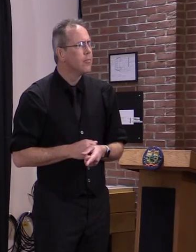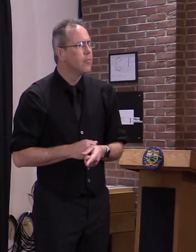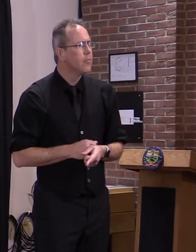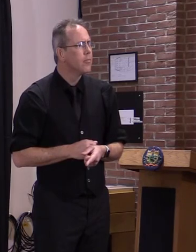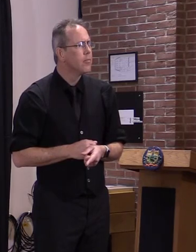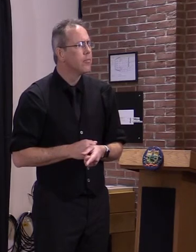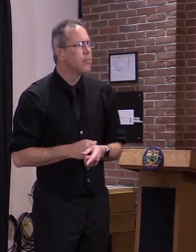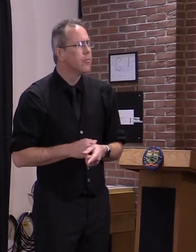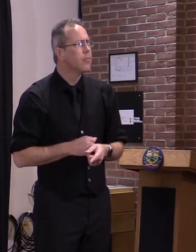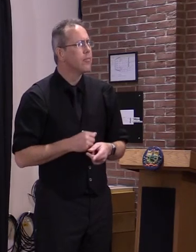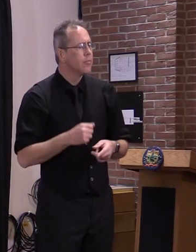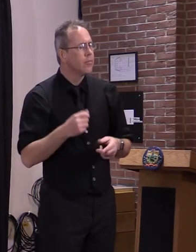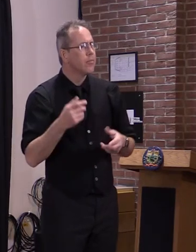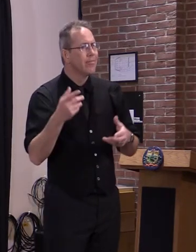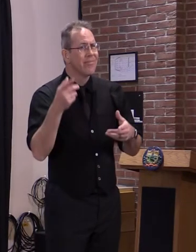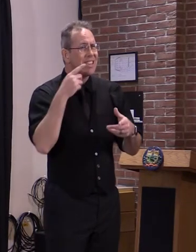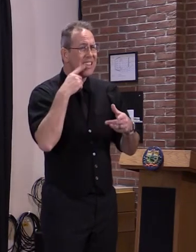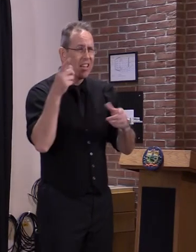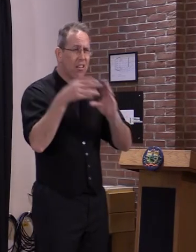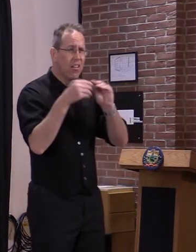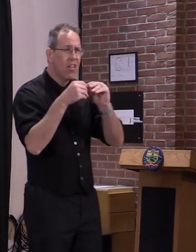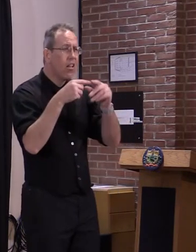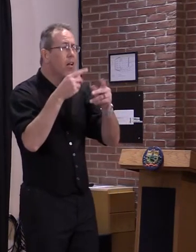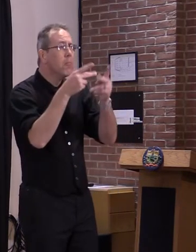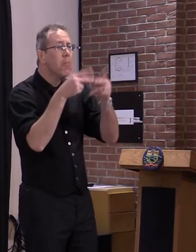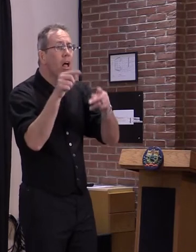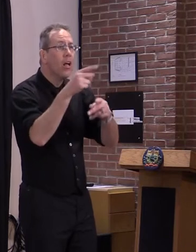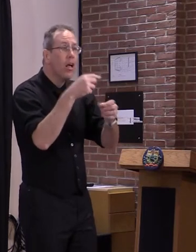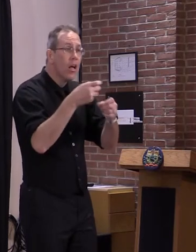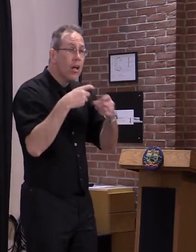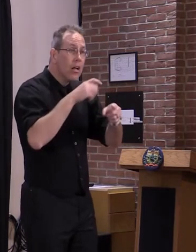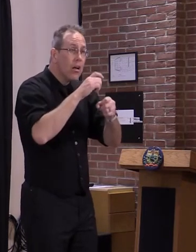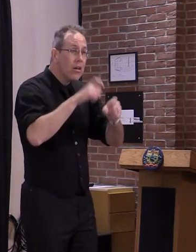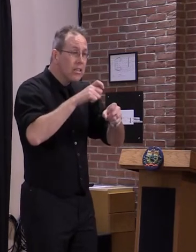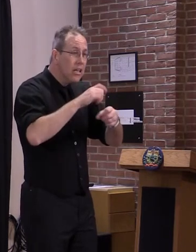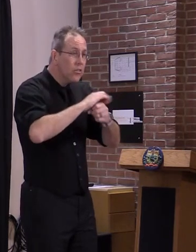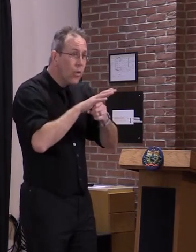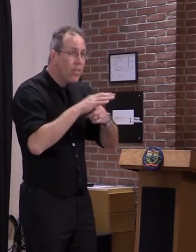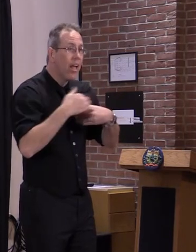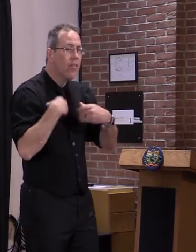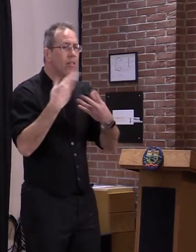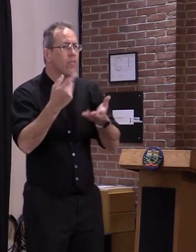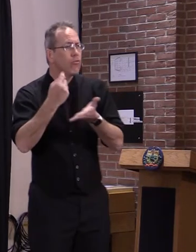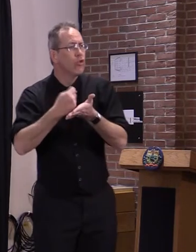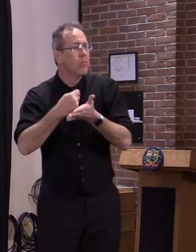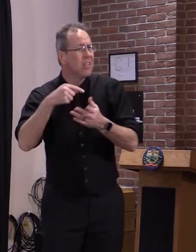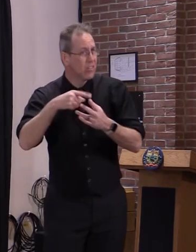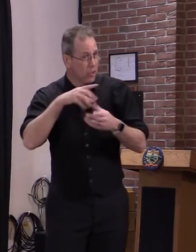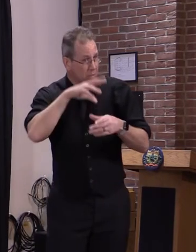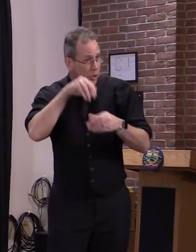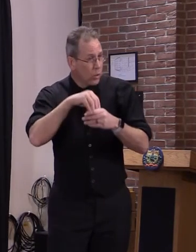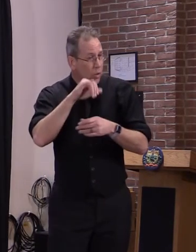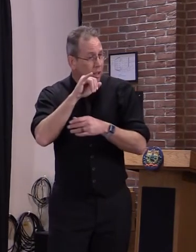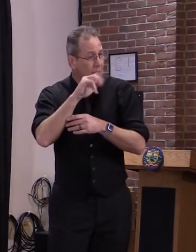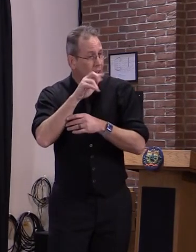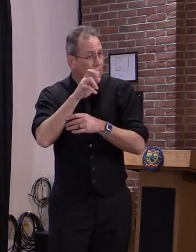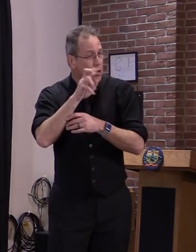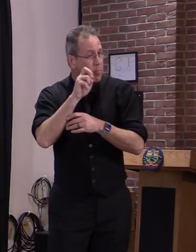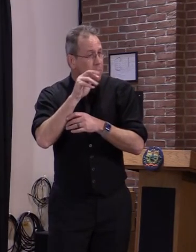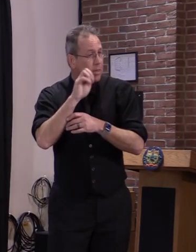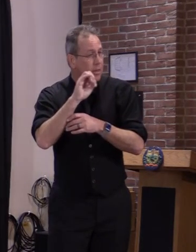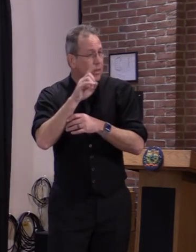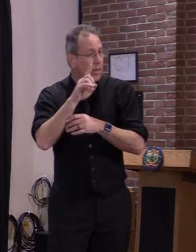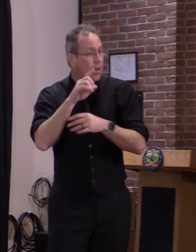and hydroxychloroquine? Have these standards been relaxed on that, or is that still a verboten as far as